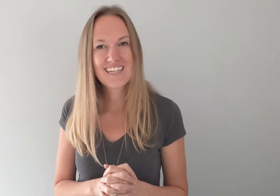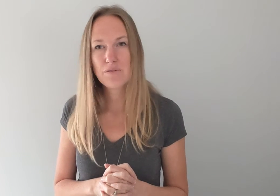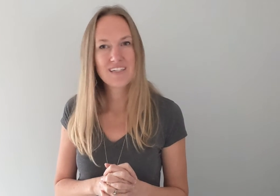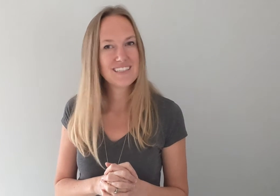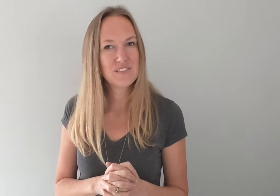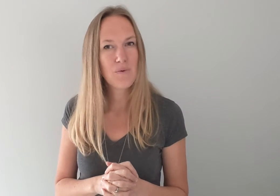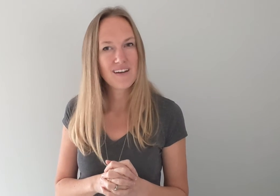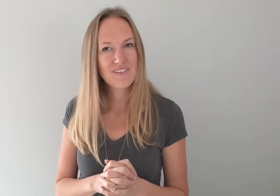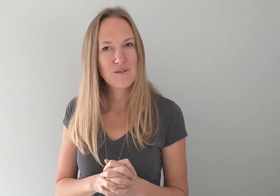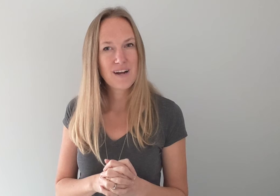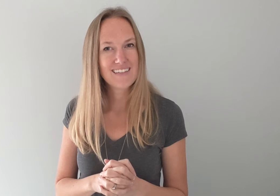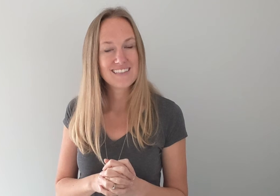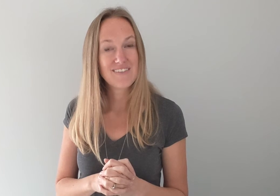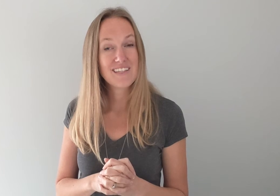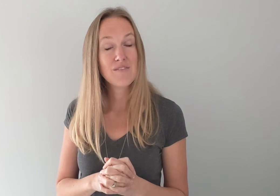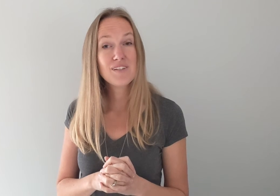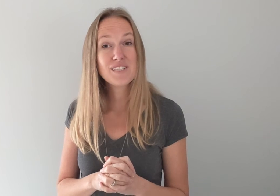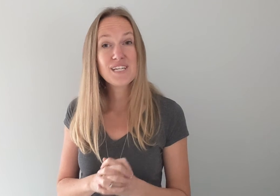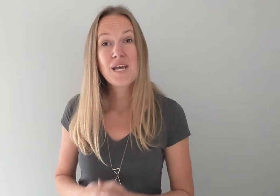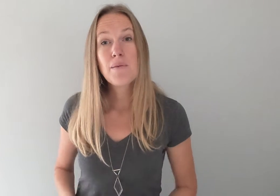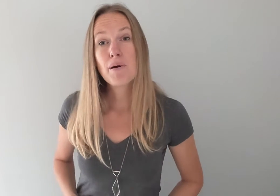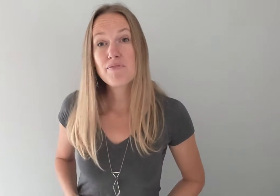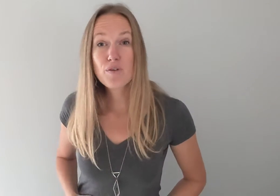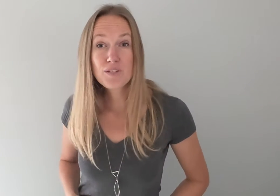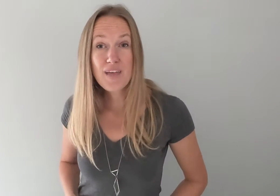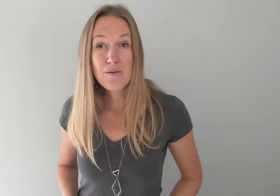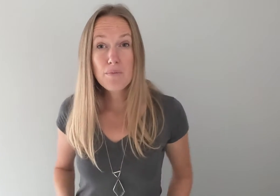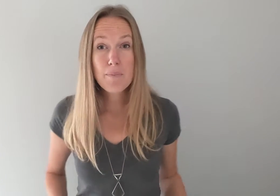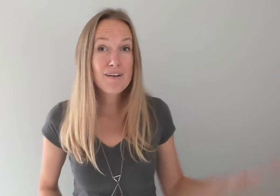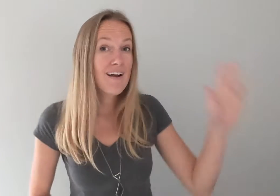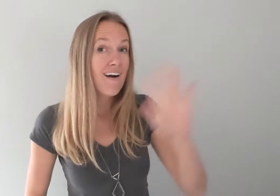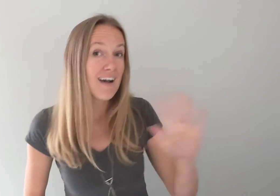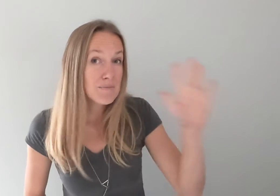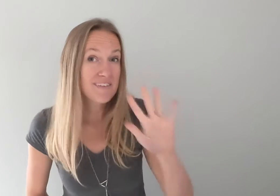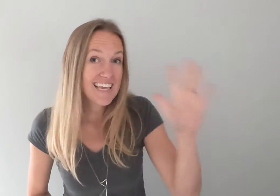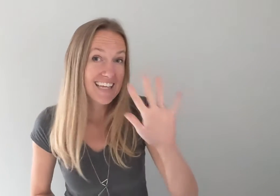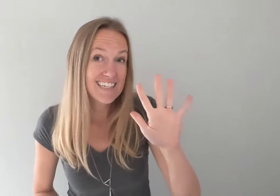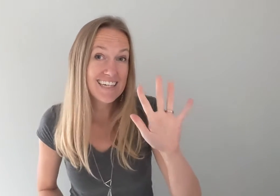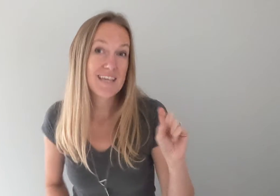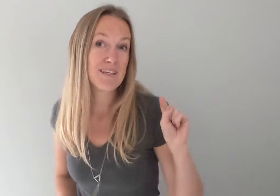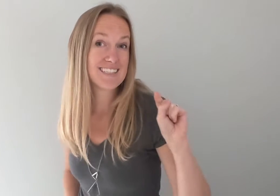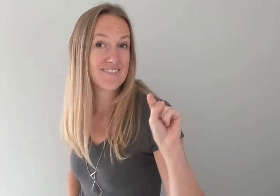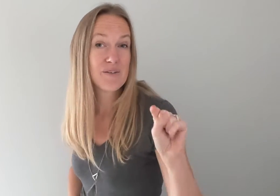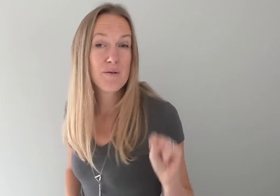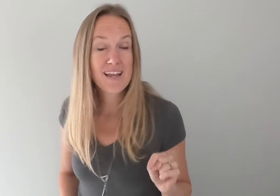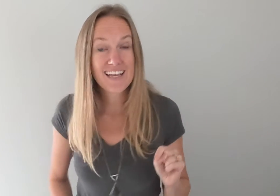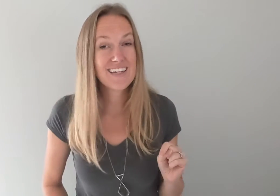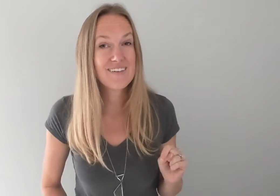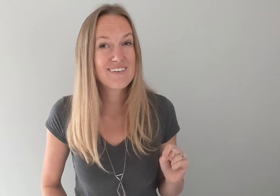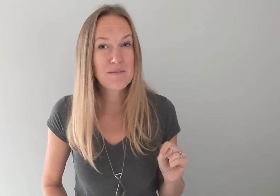we're going to just walk through and practice everything we've learned. But before we do that, remember, I am left-handed. That means if you are right-handed, you're going to mirror